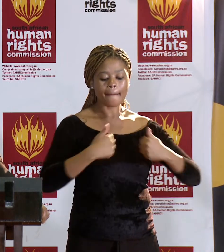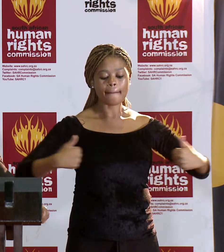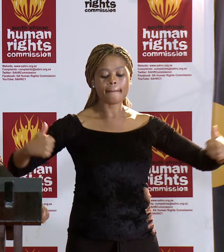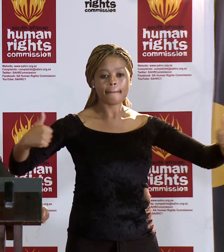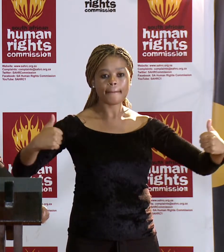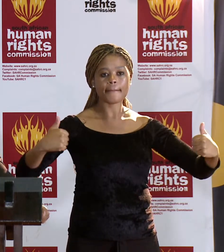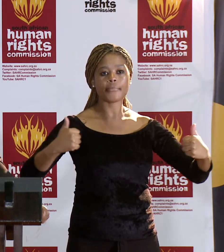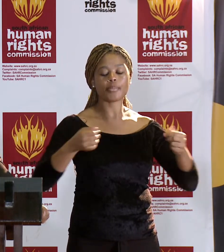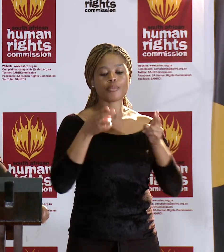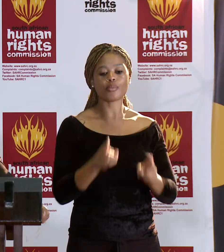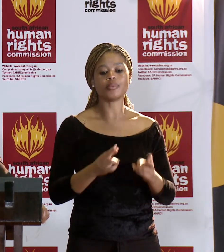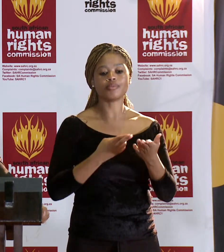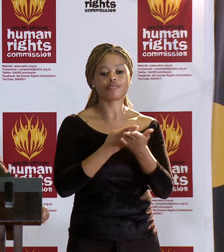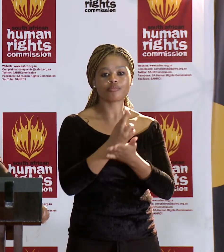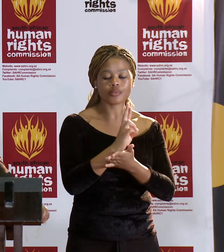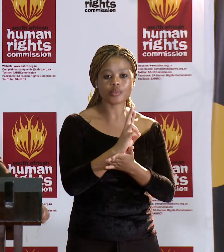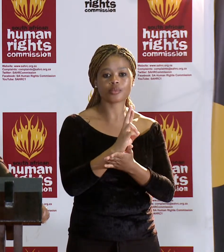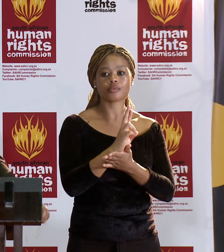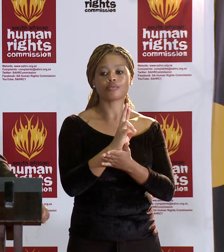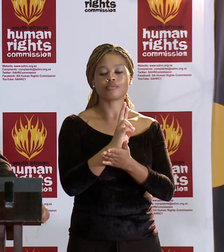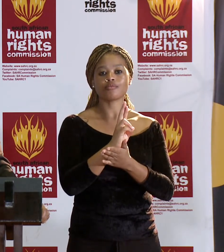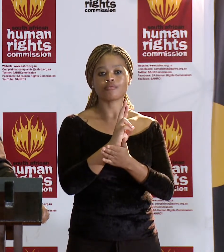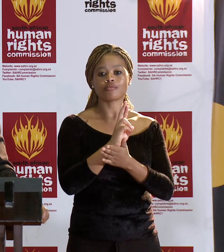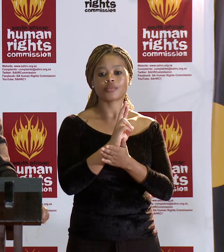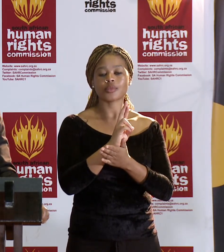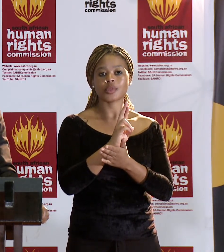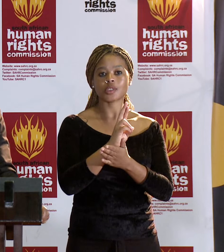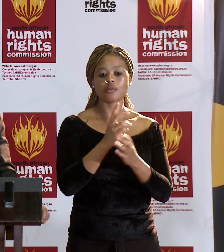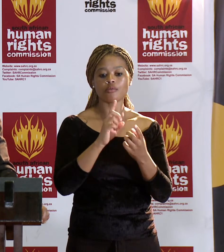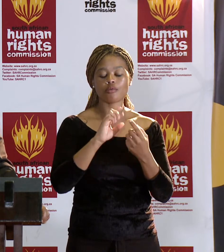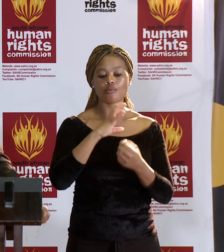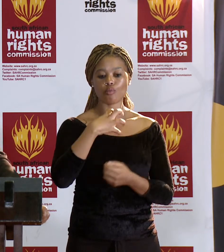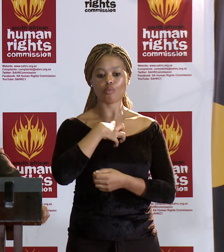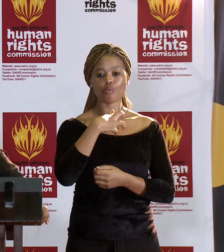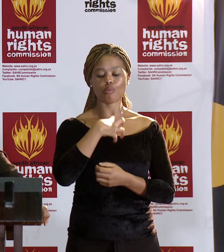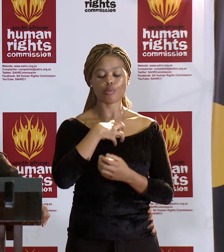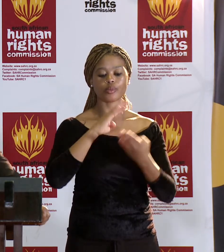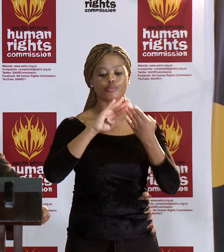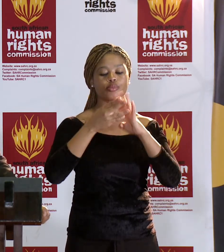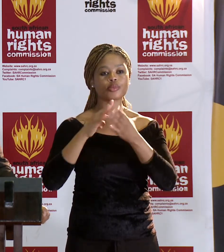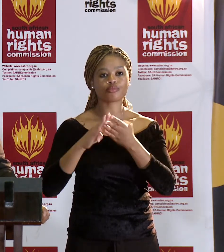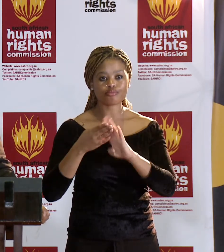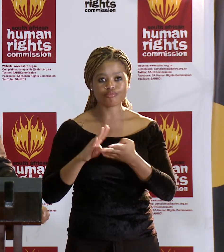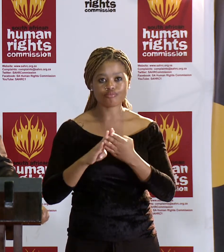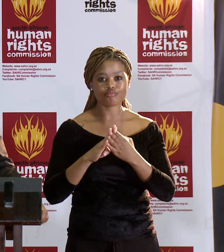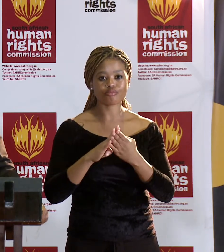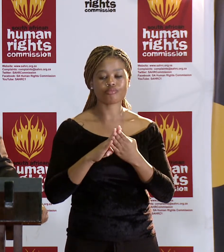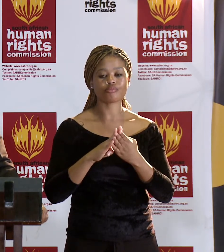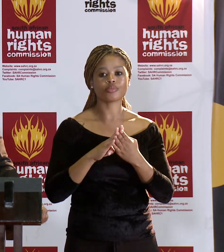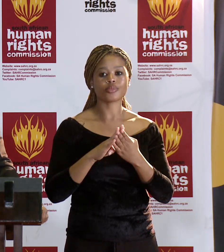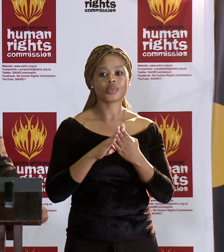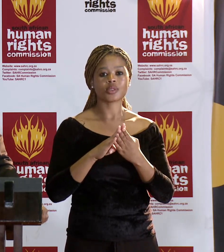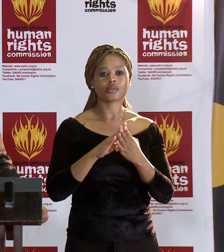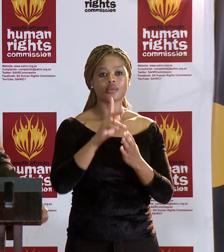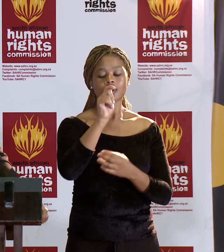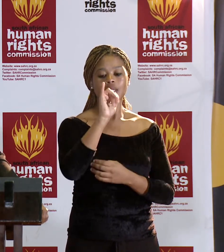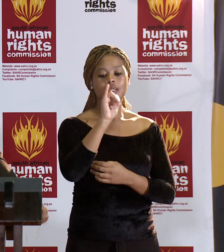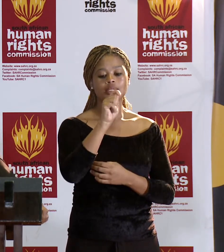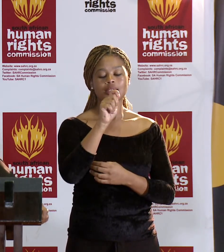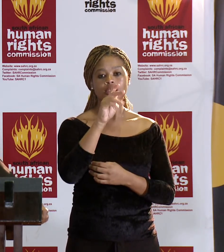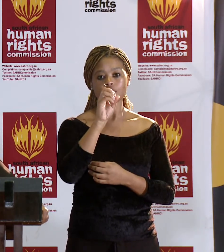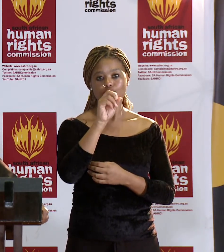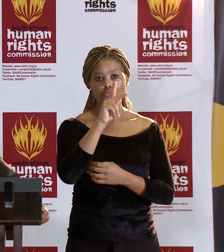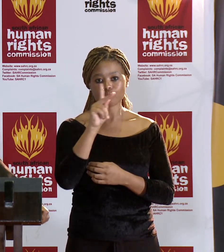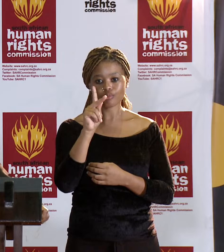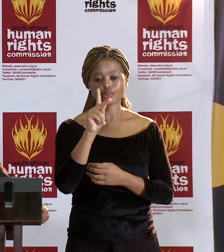from the Human Rights Commission, Dr. Eileen Carter, from our own community, Jude Mathurin, TikTok,